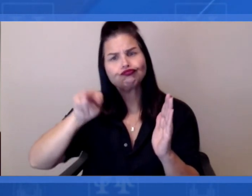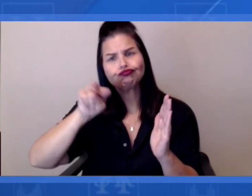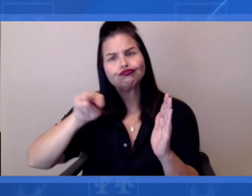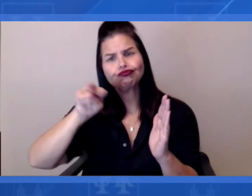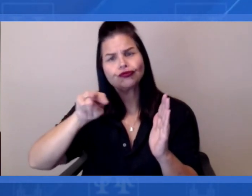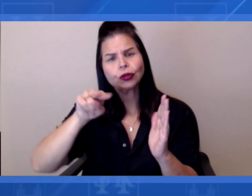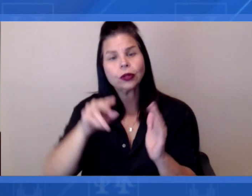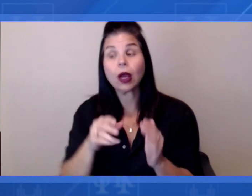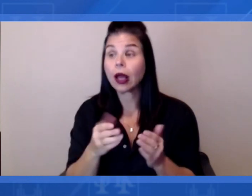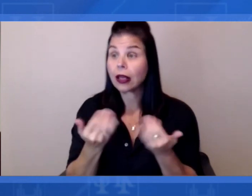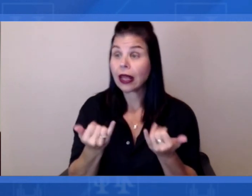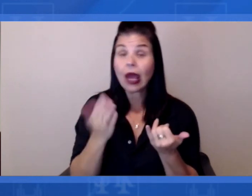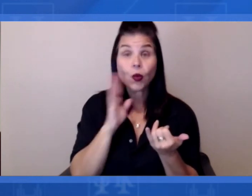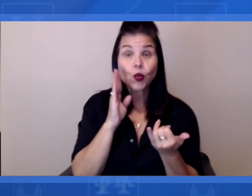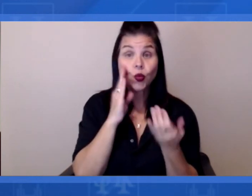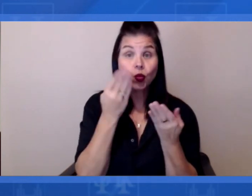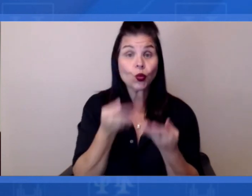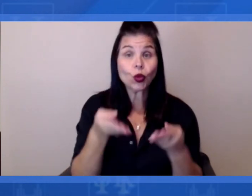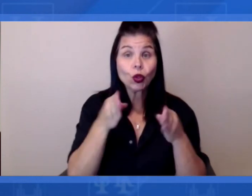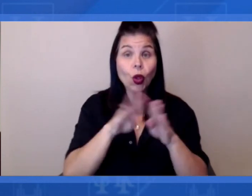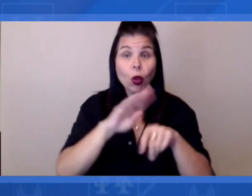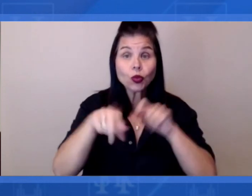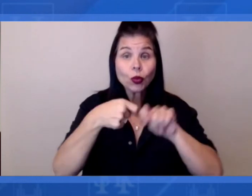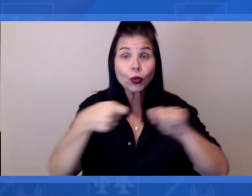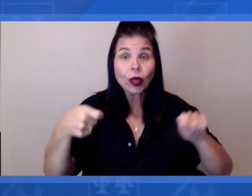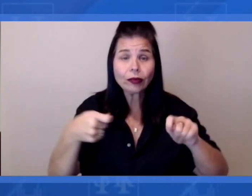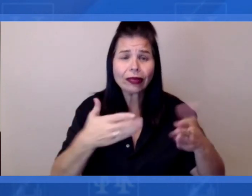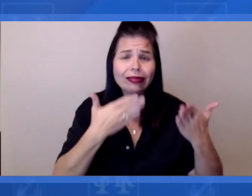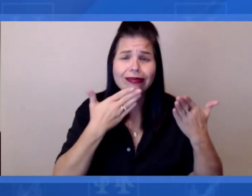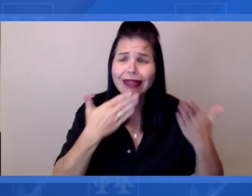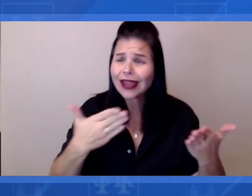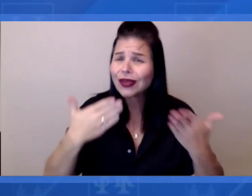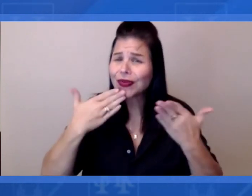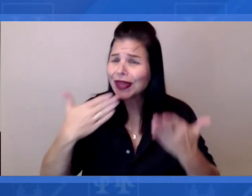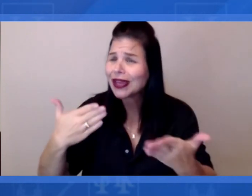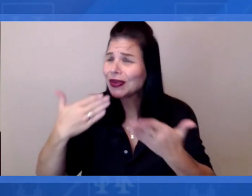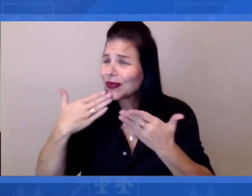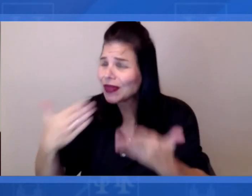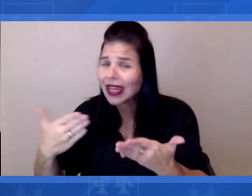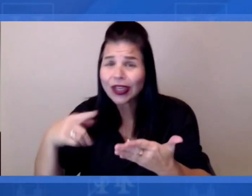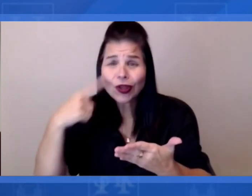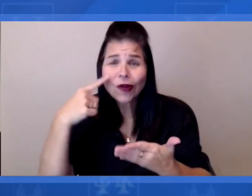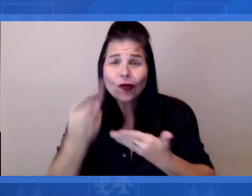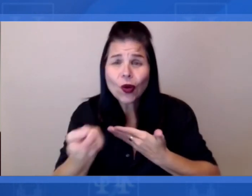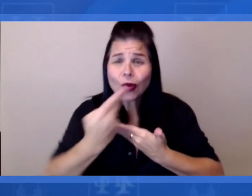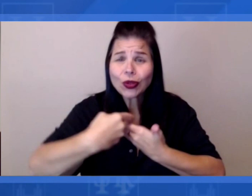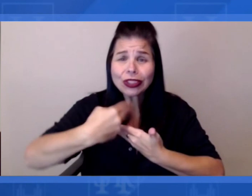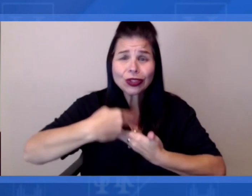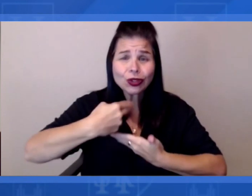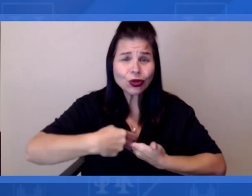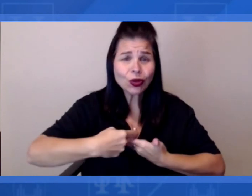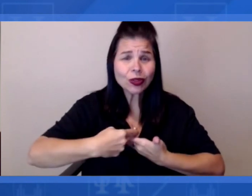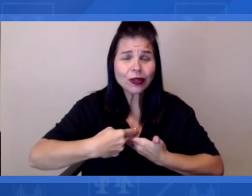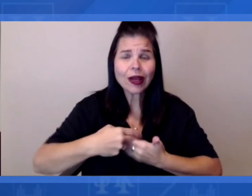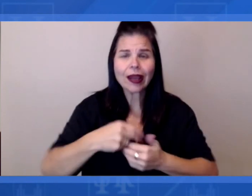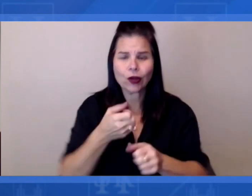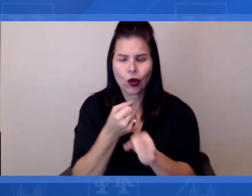And now I'll close by saying thank you, everyone, for participating in our